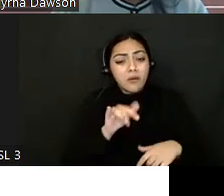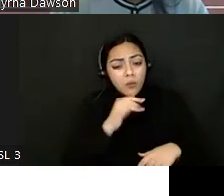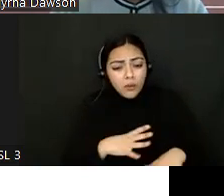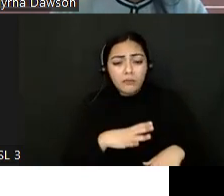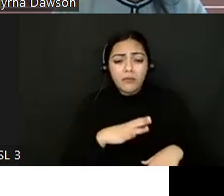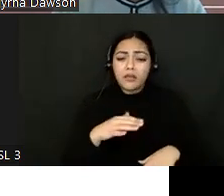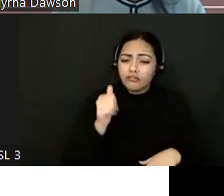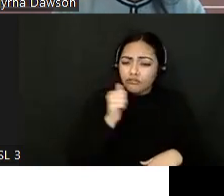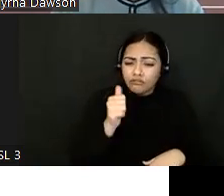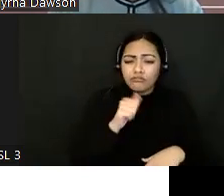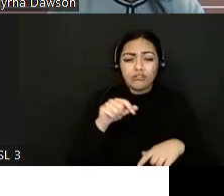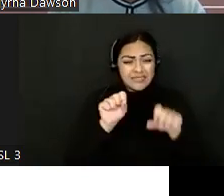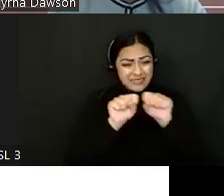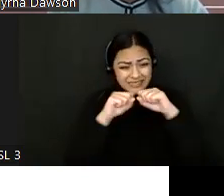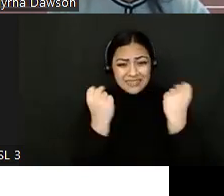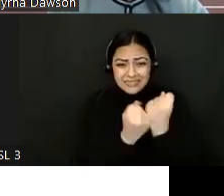girls in particular.